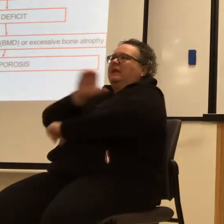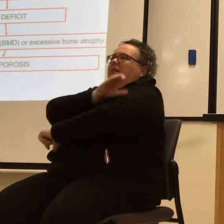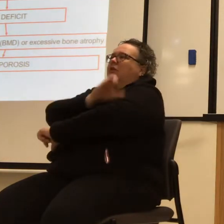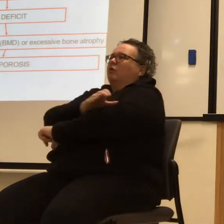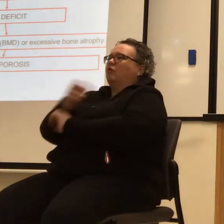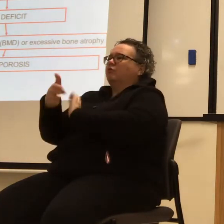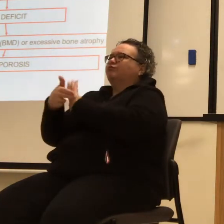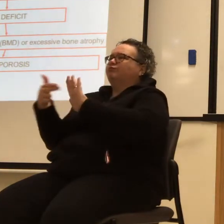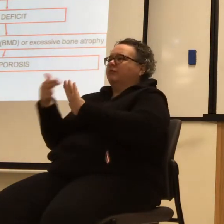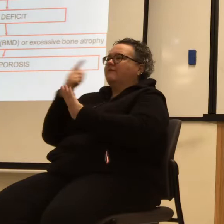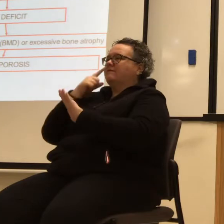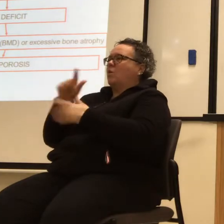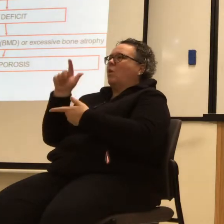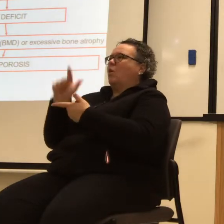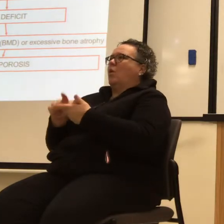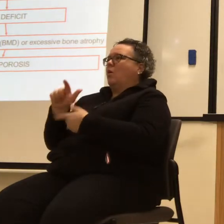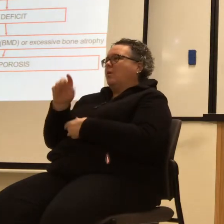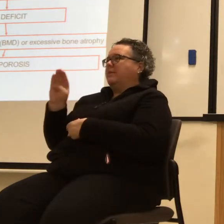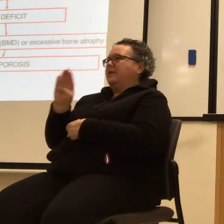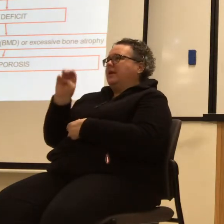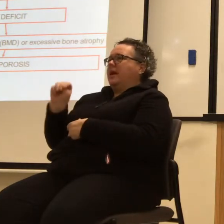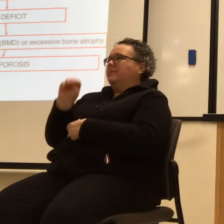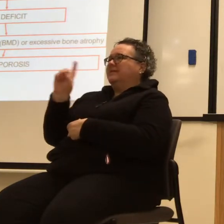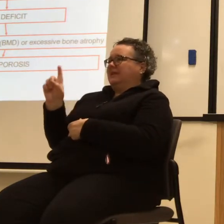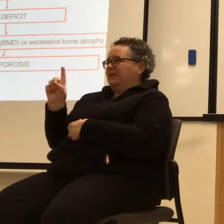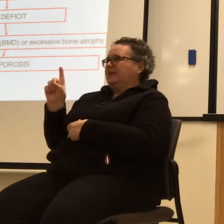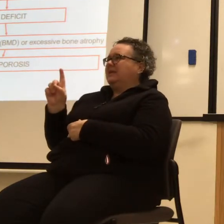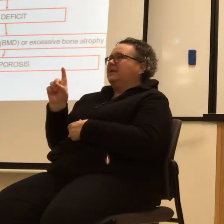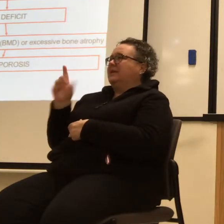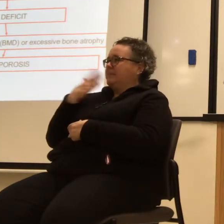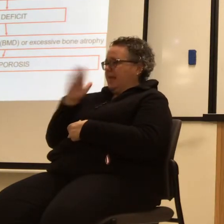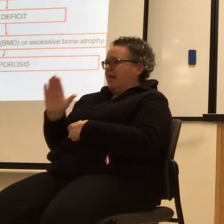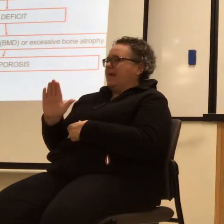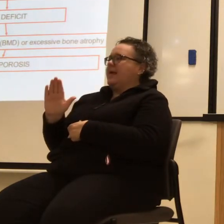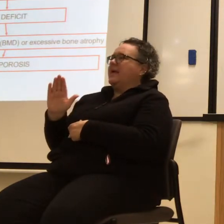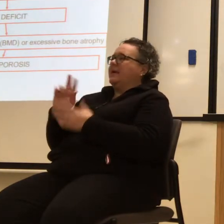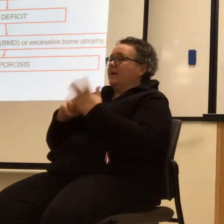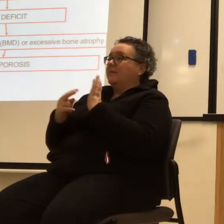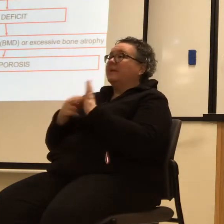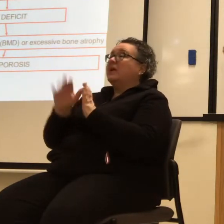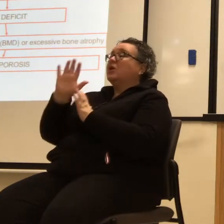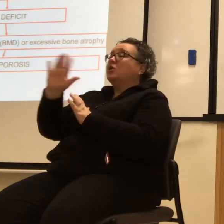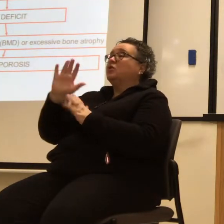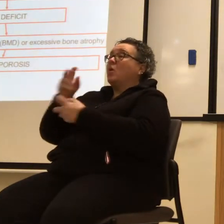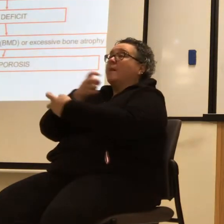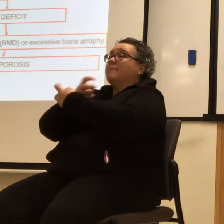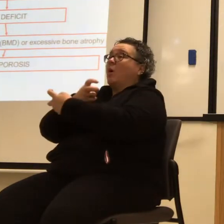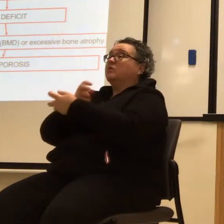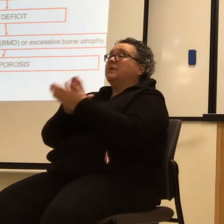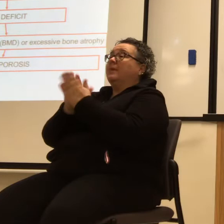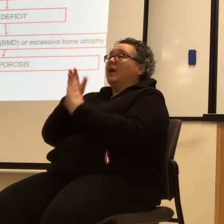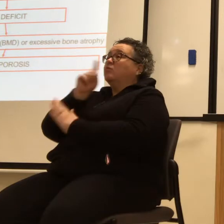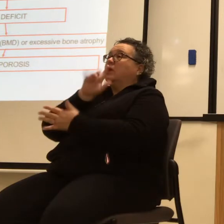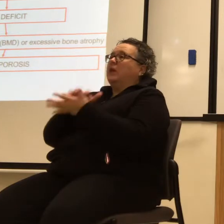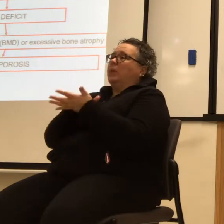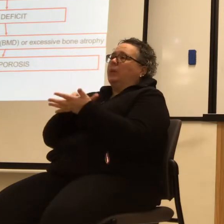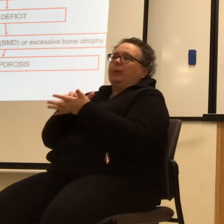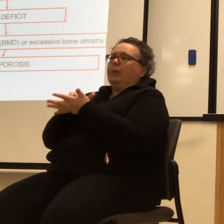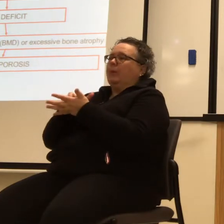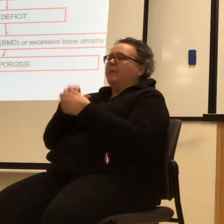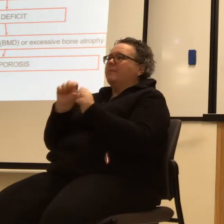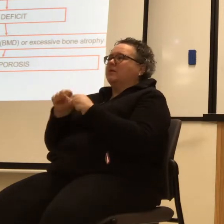Basically, osteoporotic bone is brittle bone.